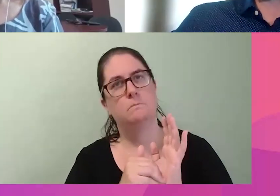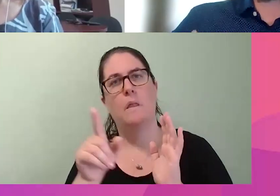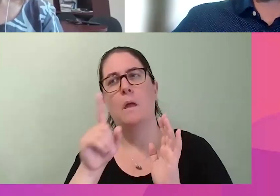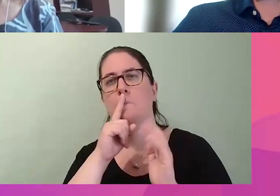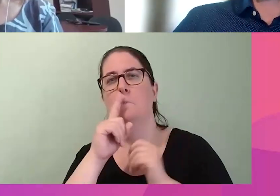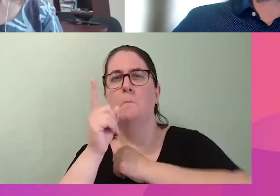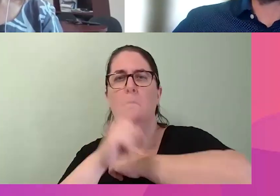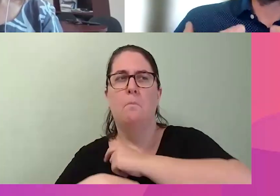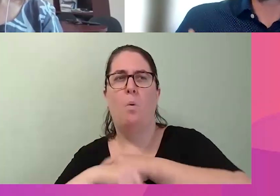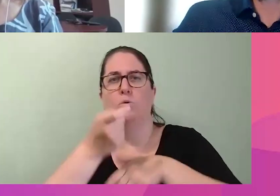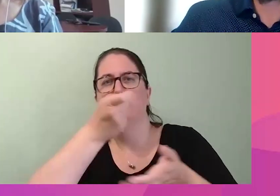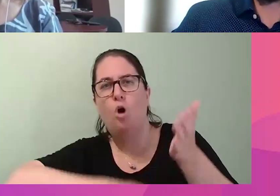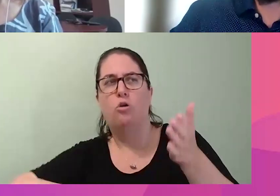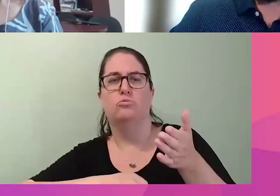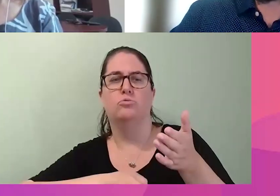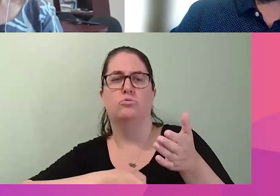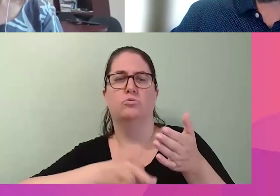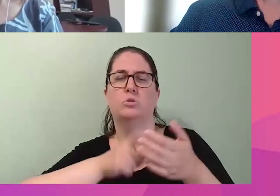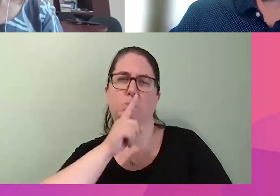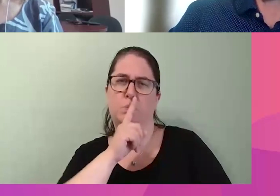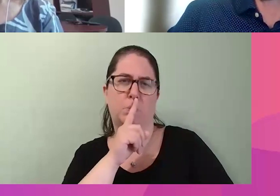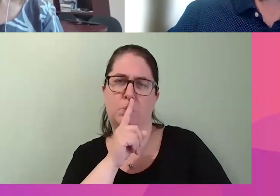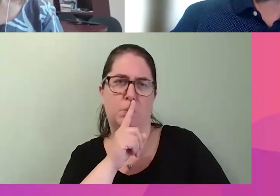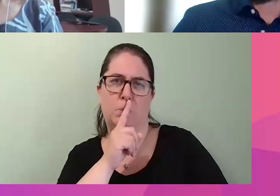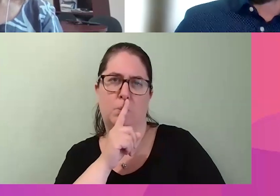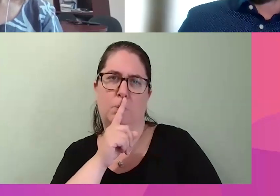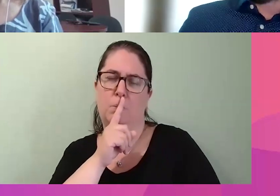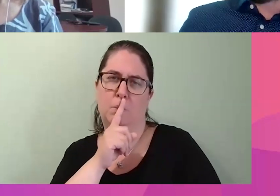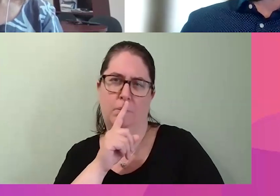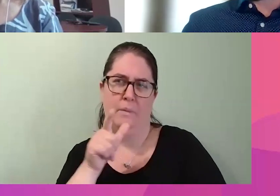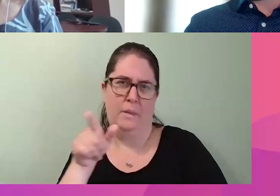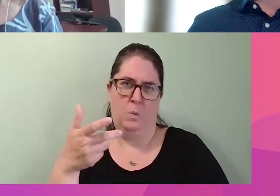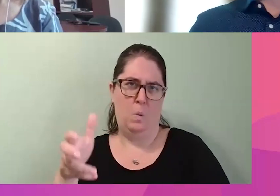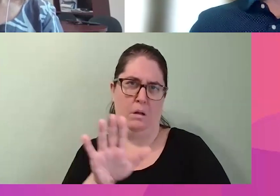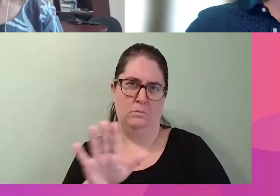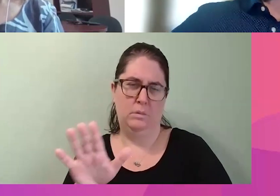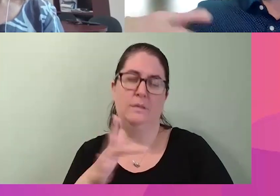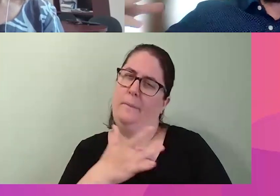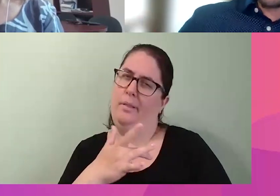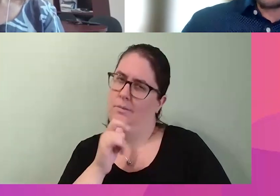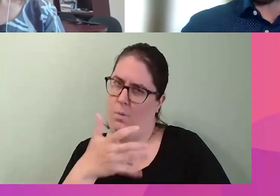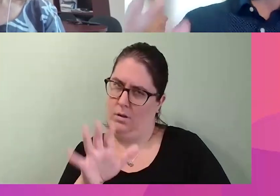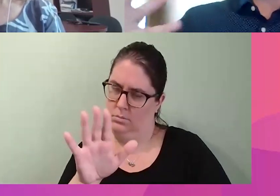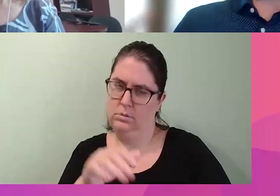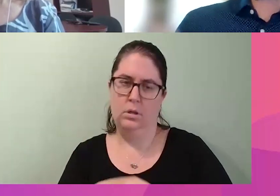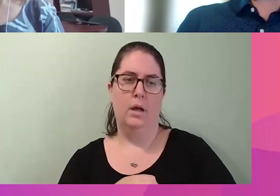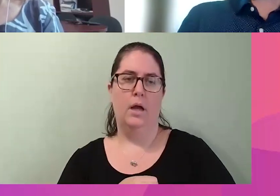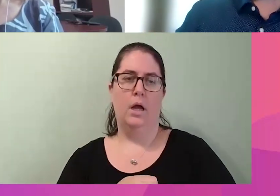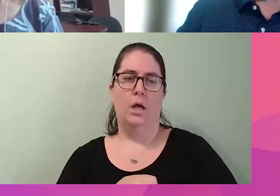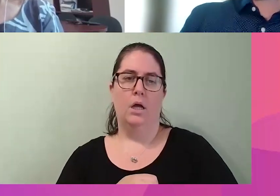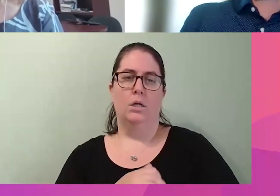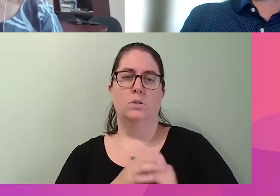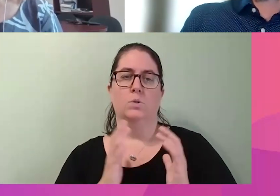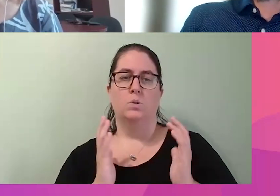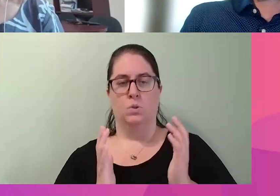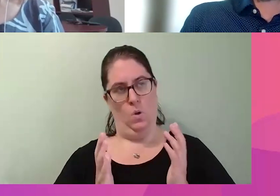kind of criminal arrest or prosecutorial approach as the default. And so it became